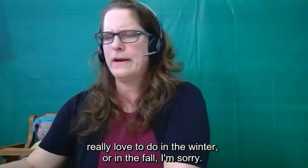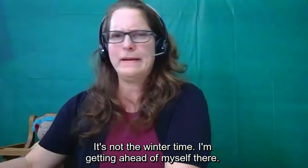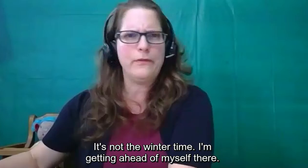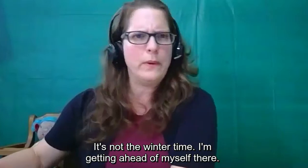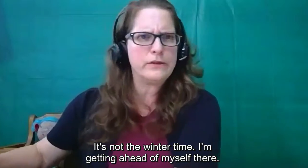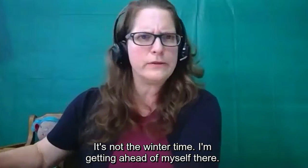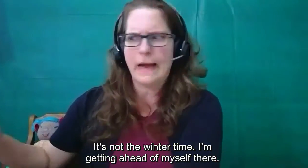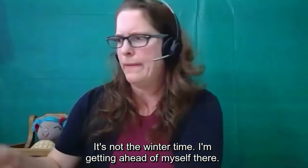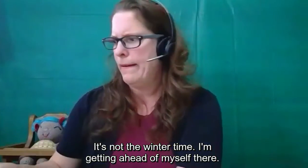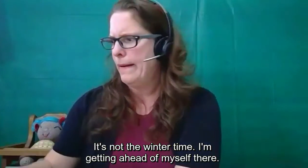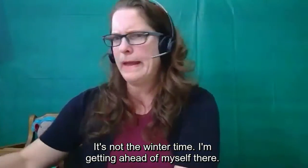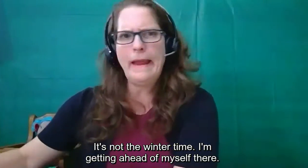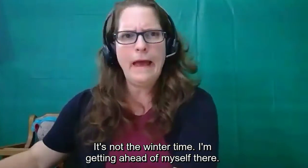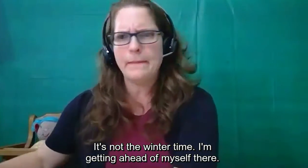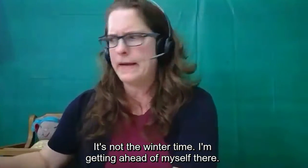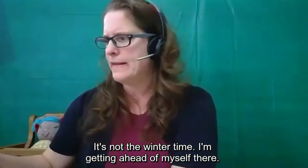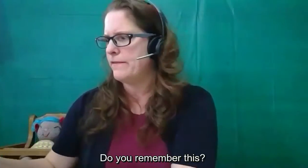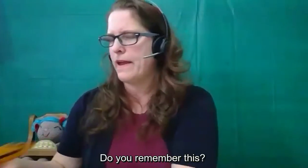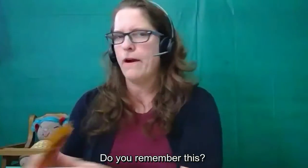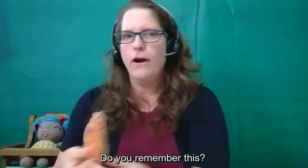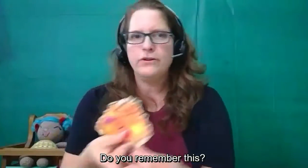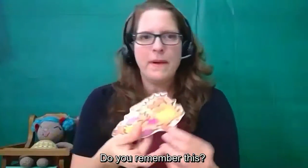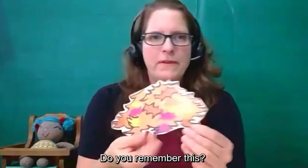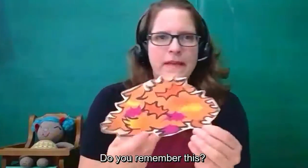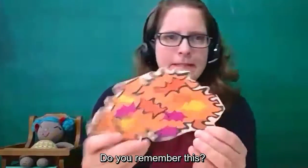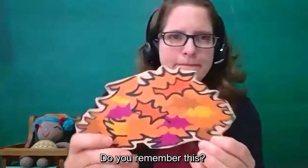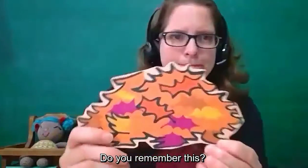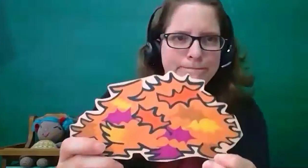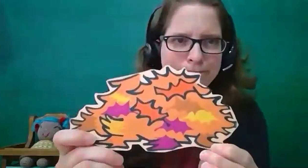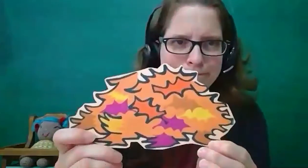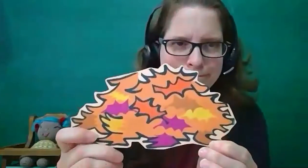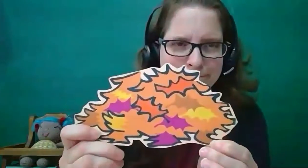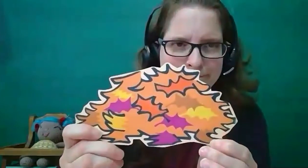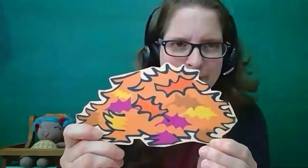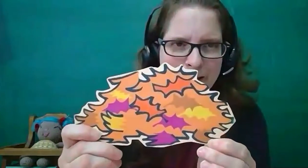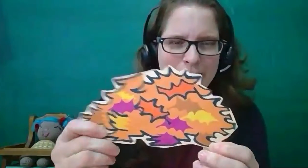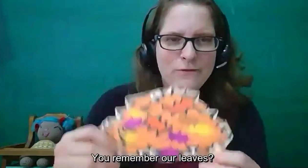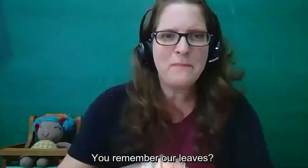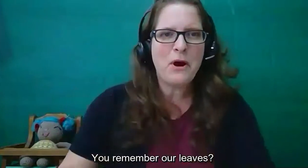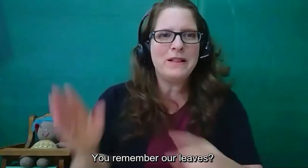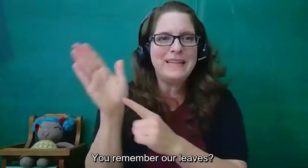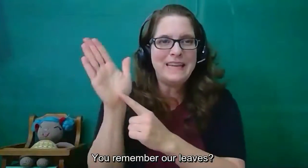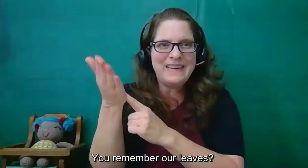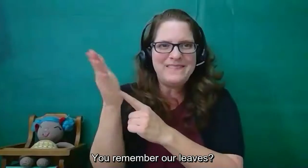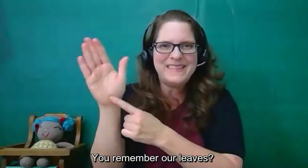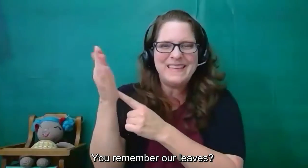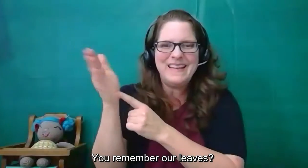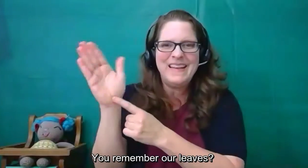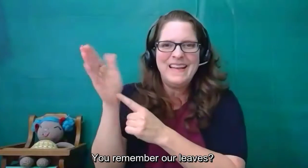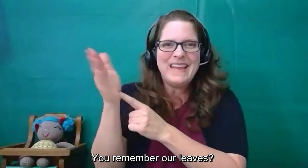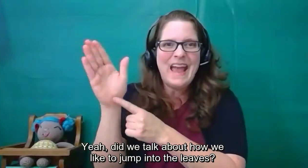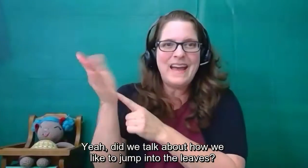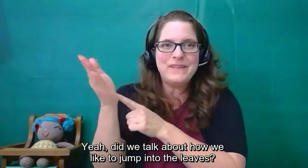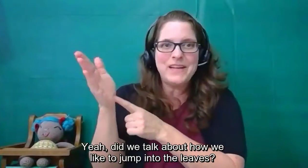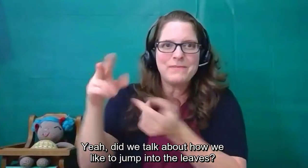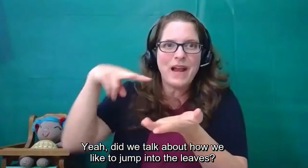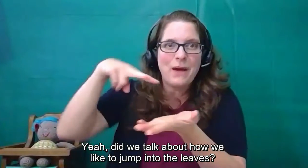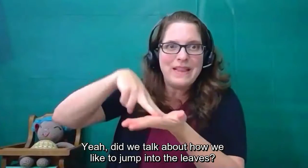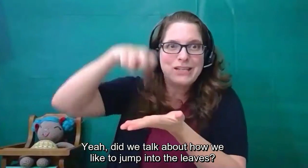not the winter time. I'm getting ahead of myself there. Do you remember this? Remember our leaves? Yeah, did we talk about how we like to